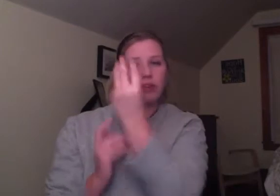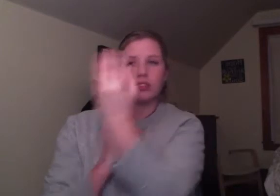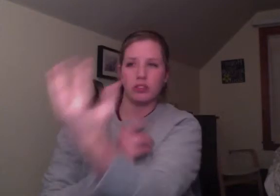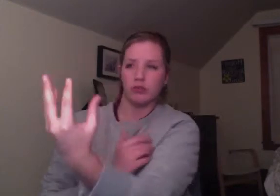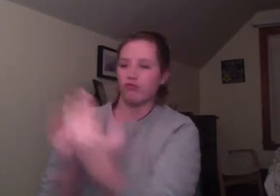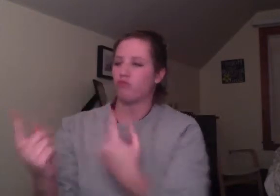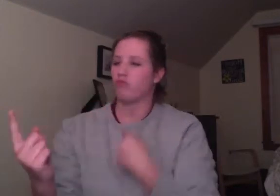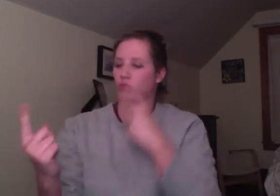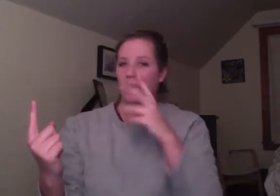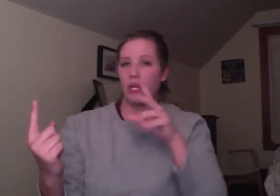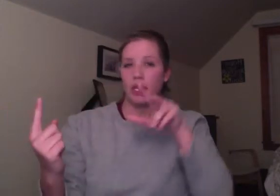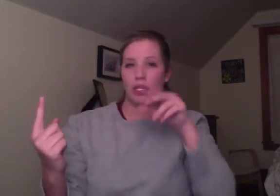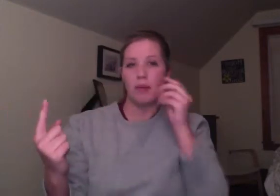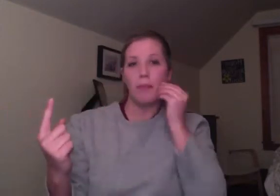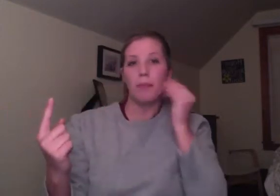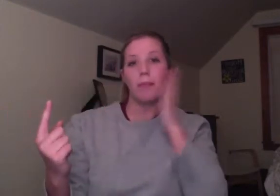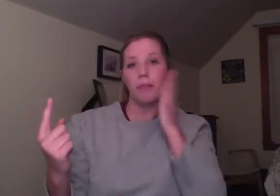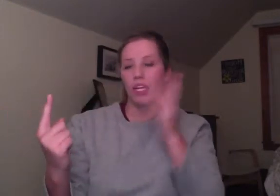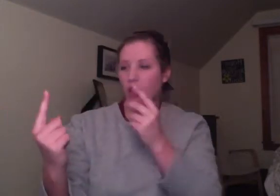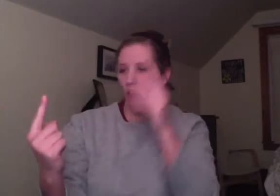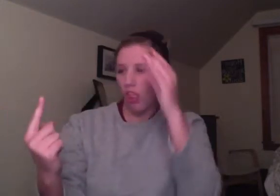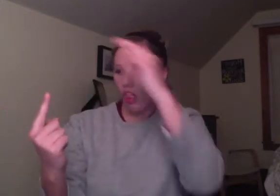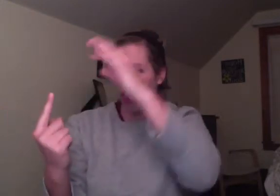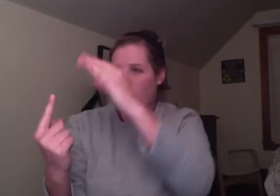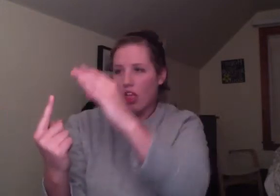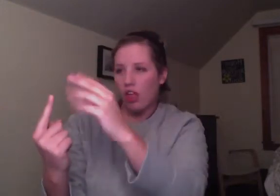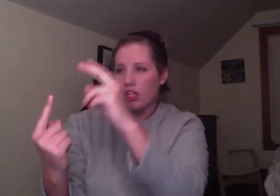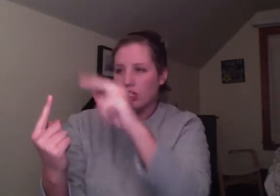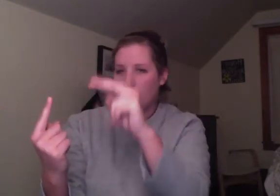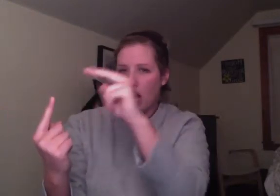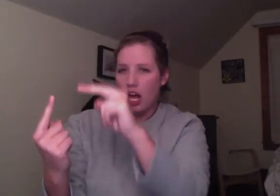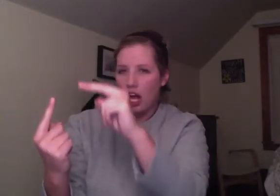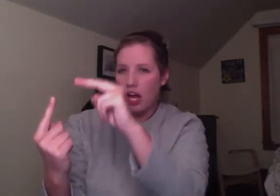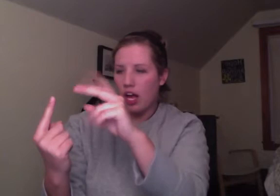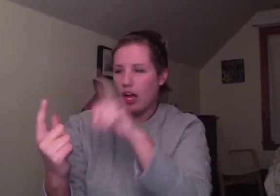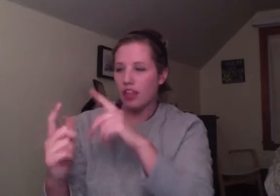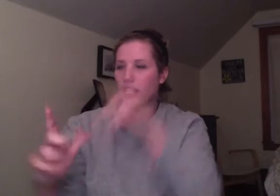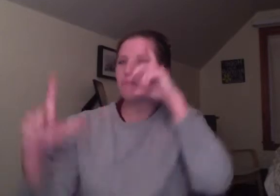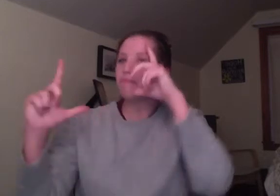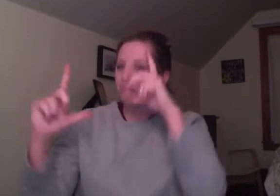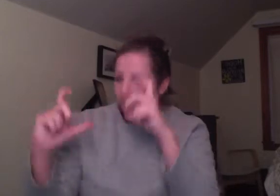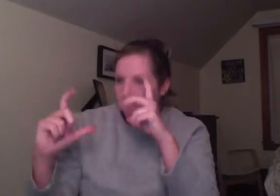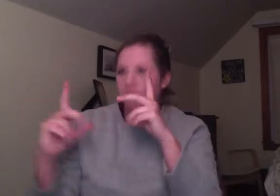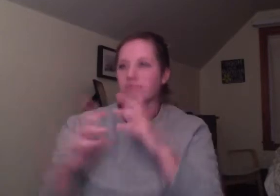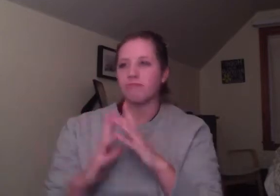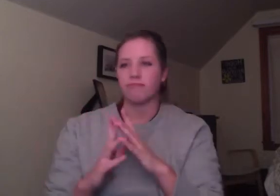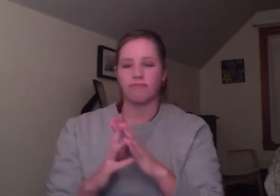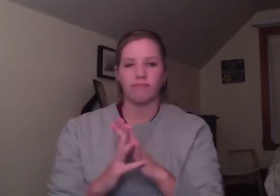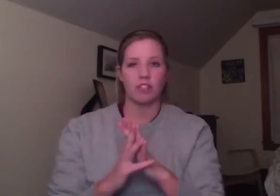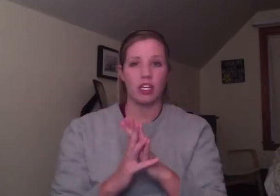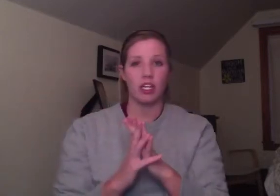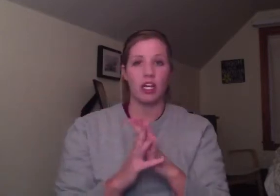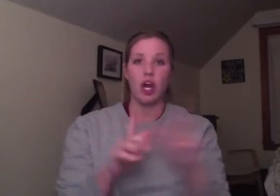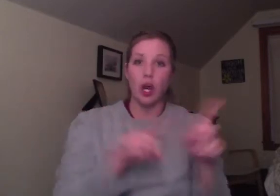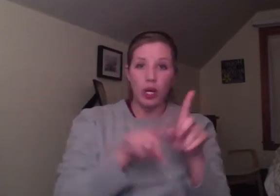would take the photograph. And he also loved photographing lightning, and that's probably some